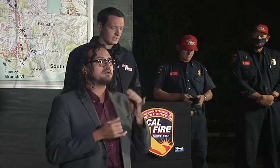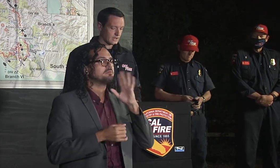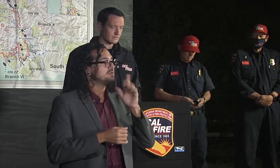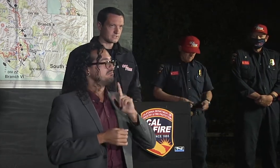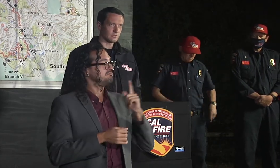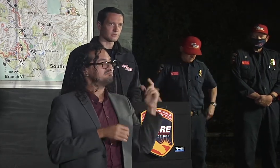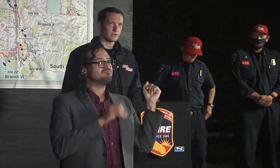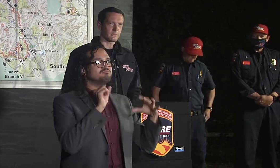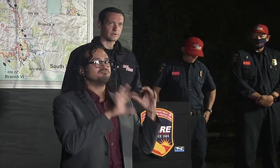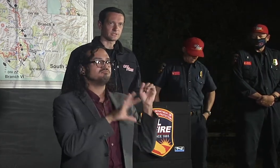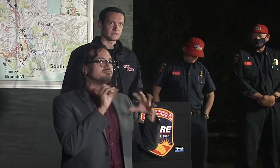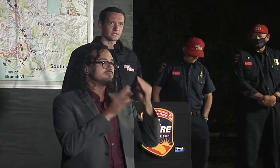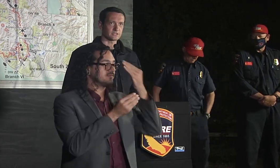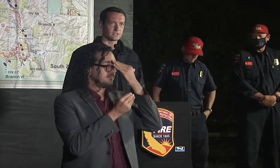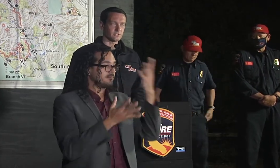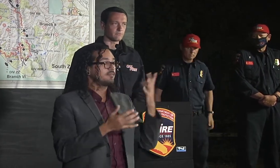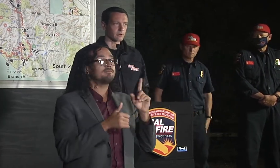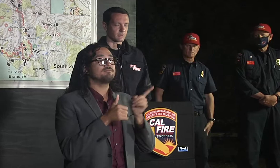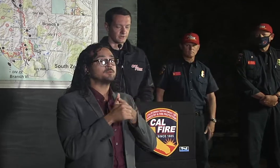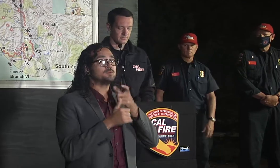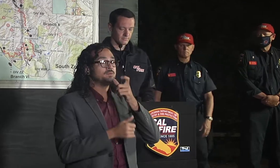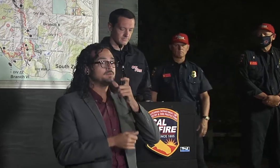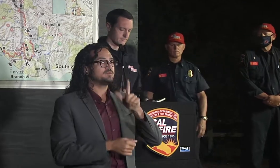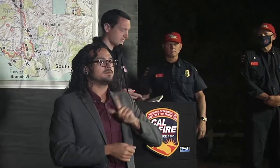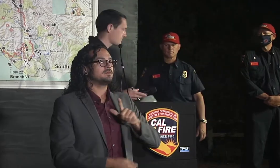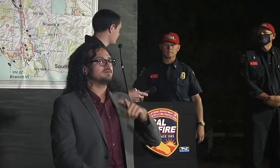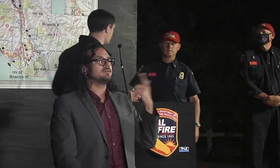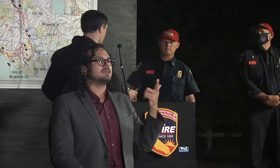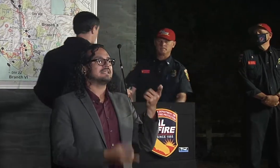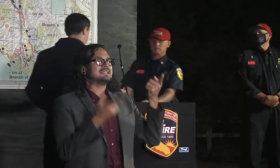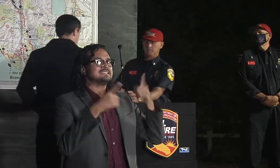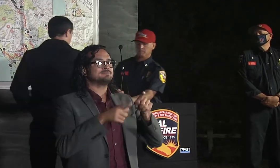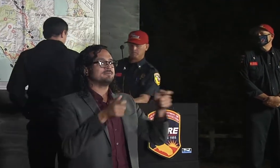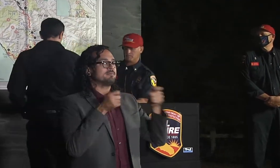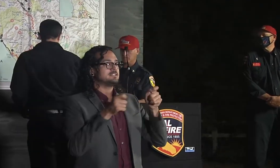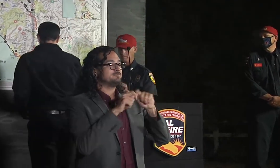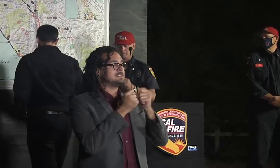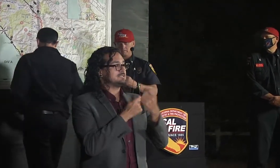from IMT-3 Operations Section Chief Mark Brennan.